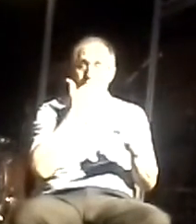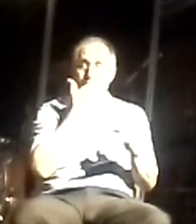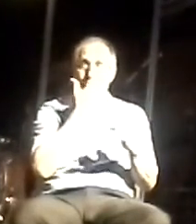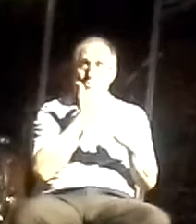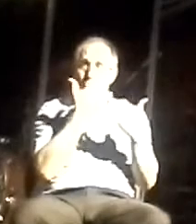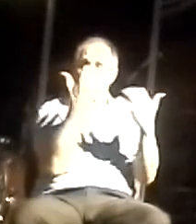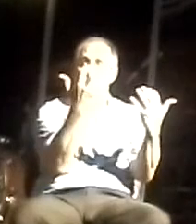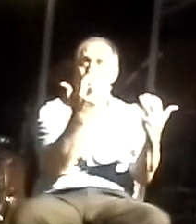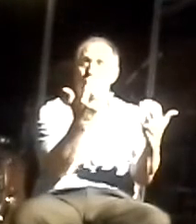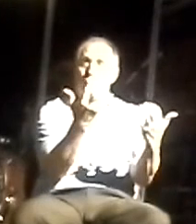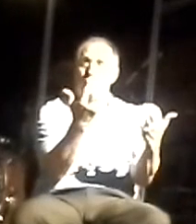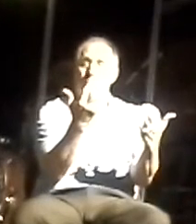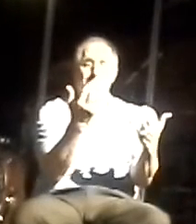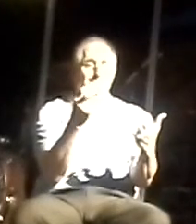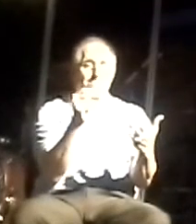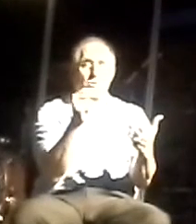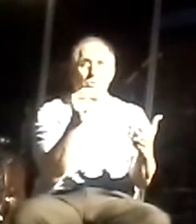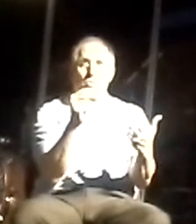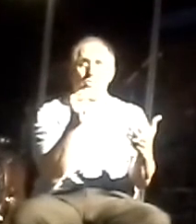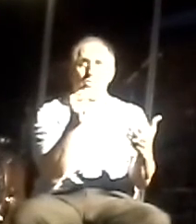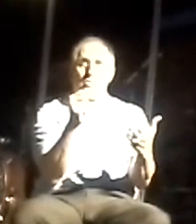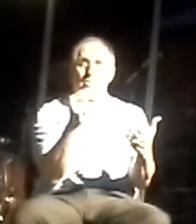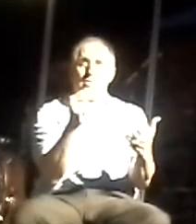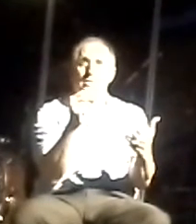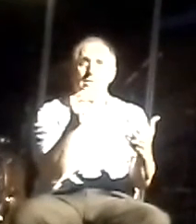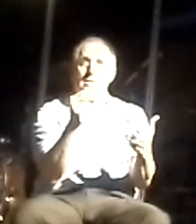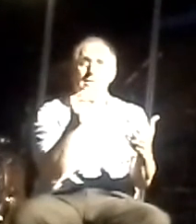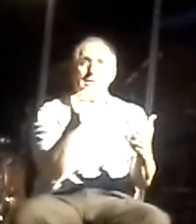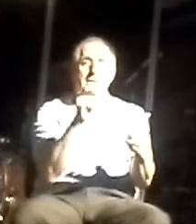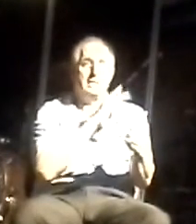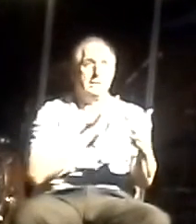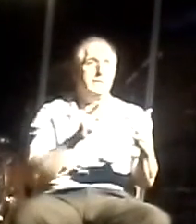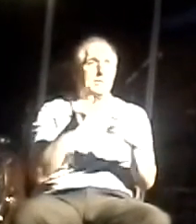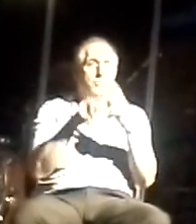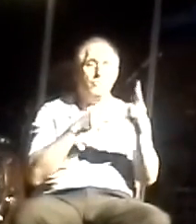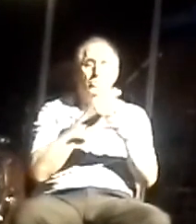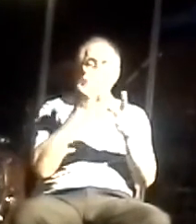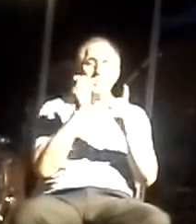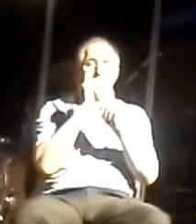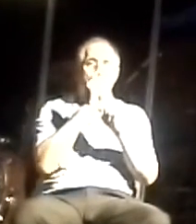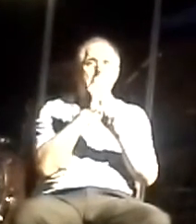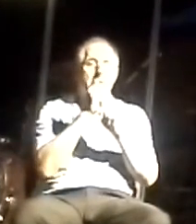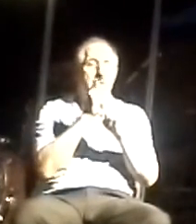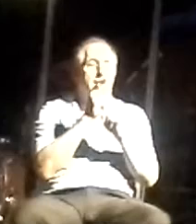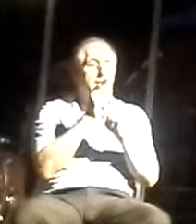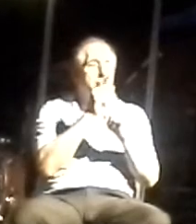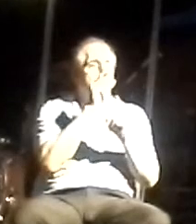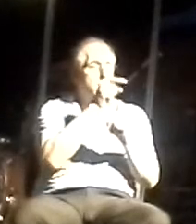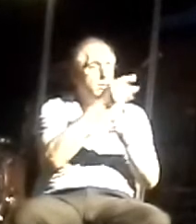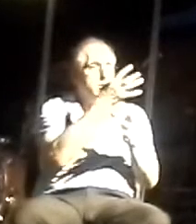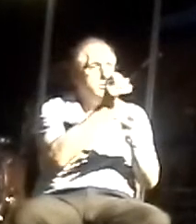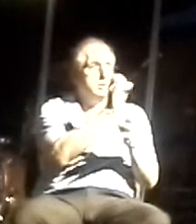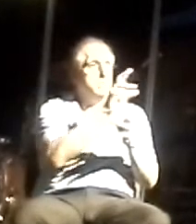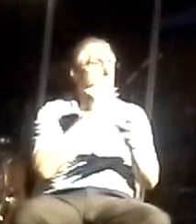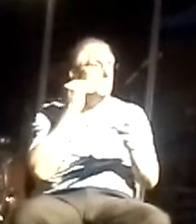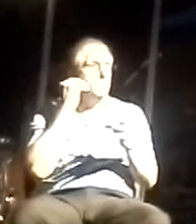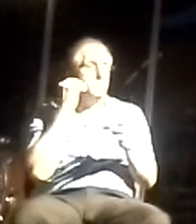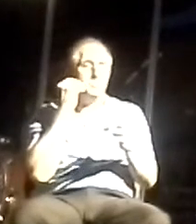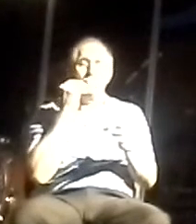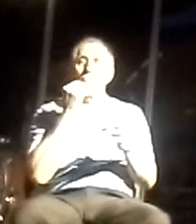chance. No, it's not by chance. No such thing as chance. The King of the universe wanted a moment to say, I want you to come home